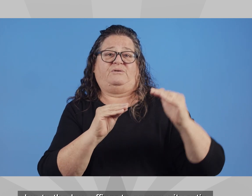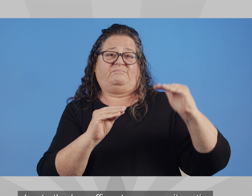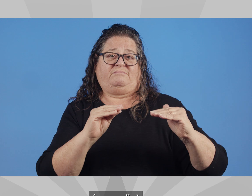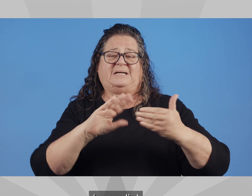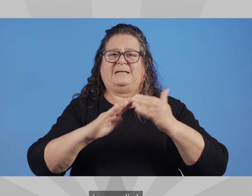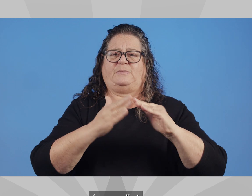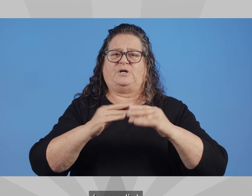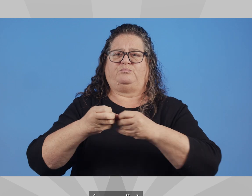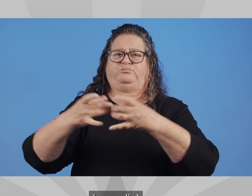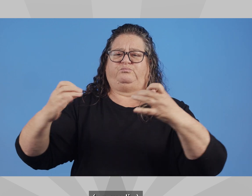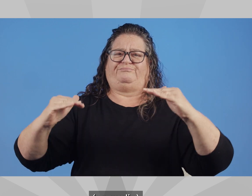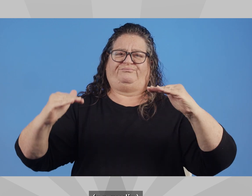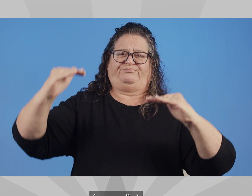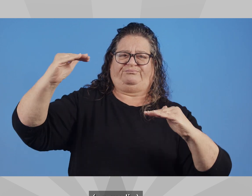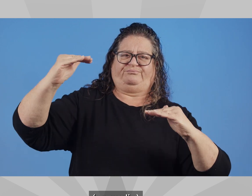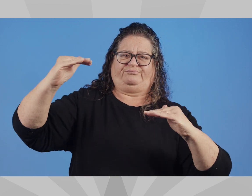ratio.